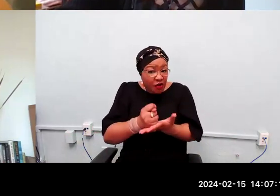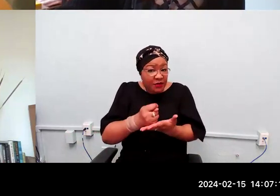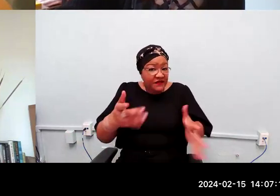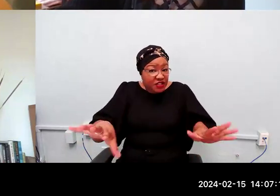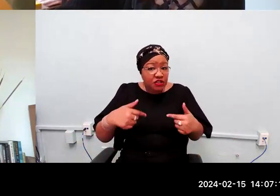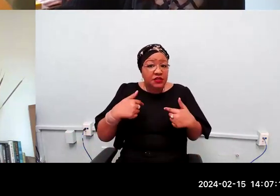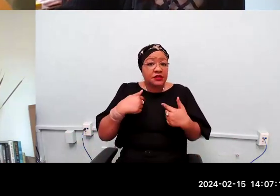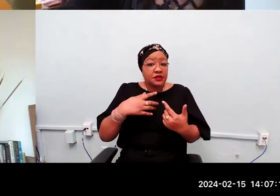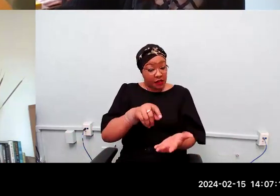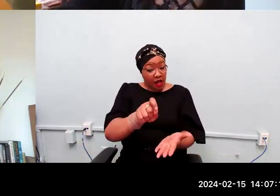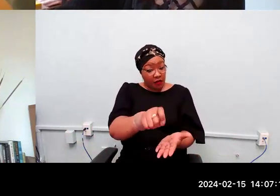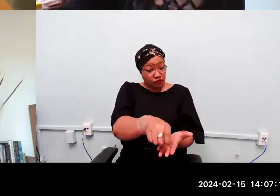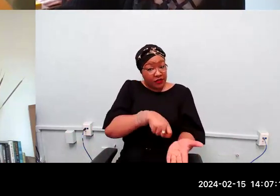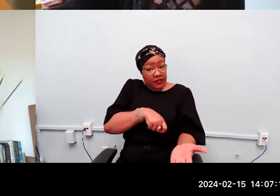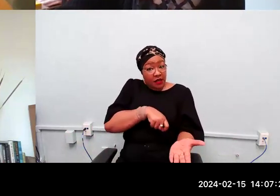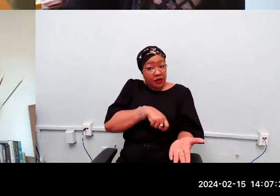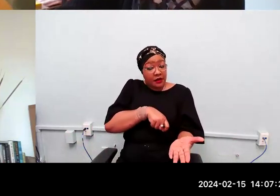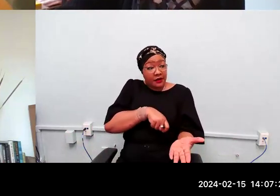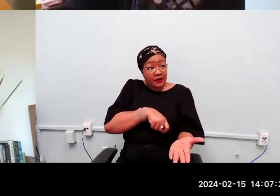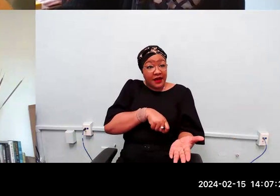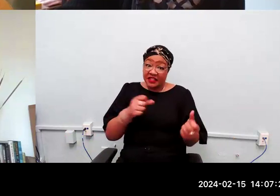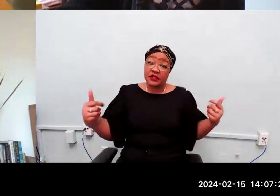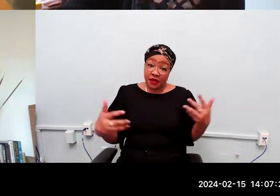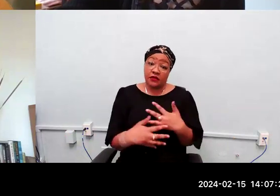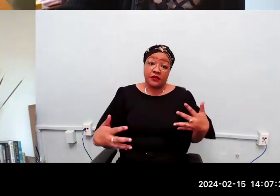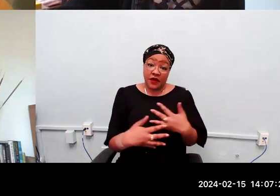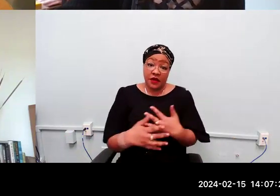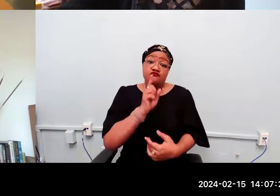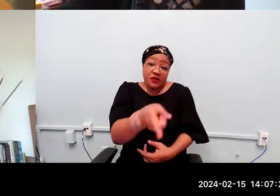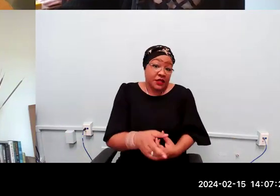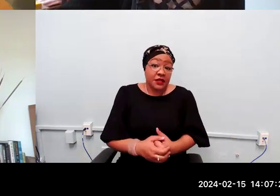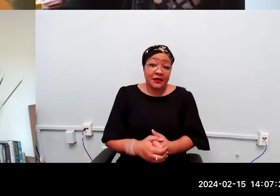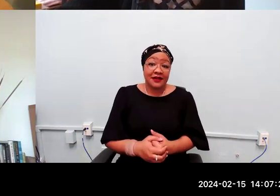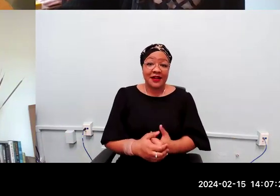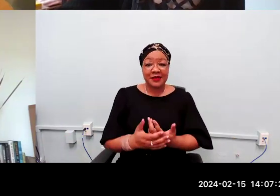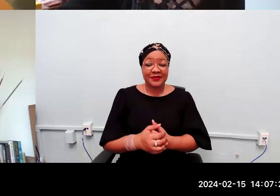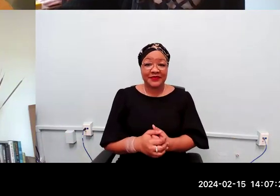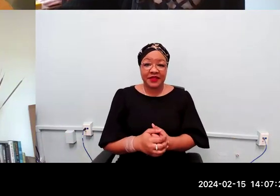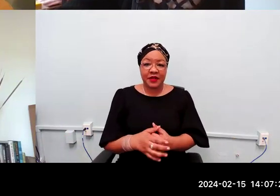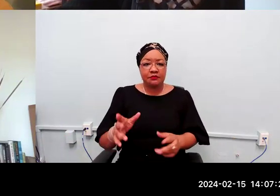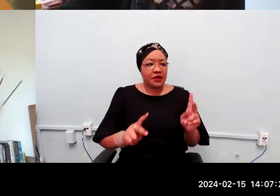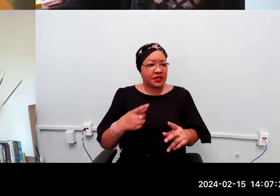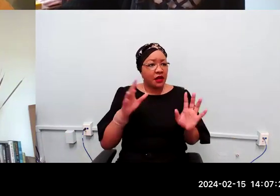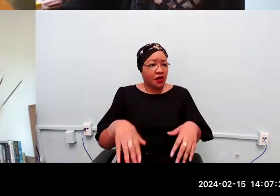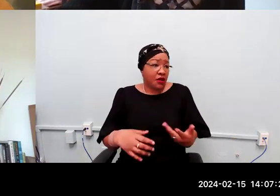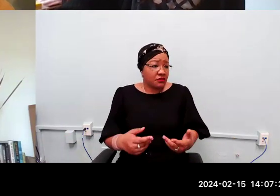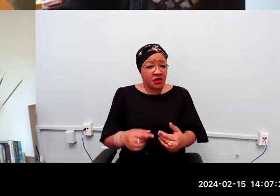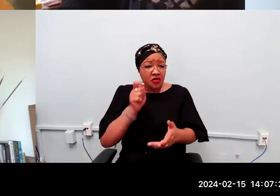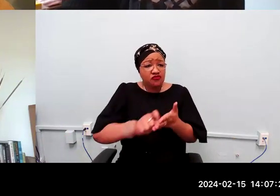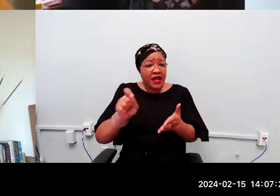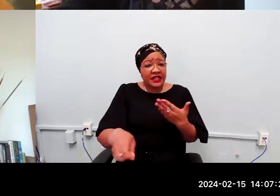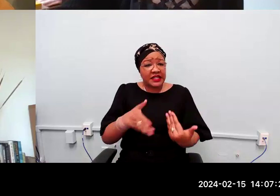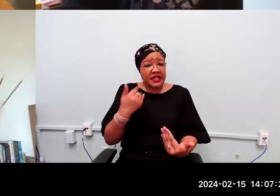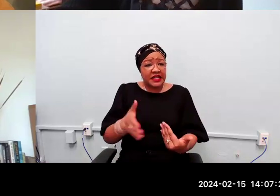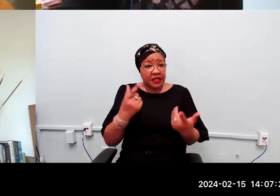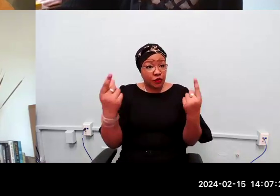it. And it's terrifying, right? You know, it's like they say, there's nothing to writing. All you do is open up a vein, right? It's like, it's